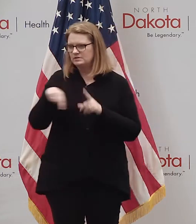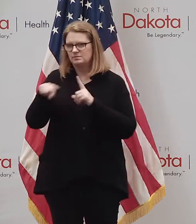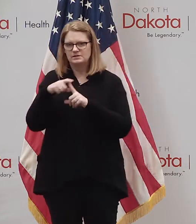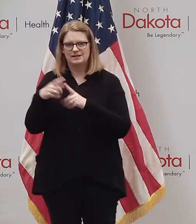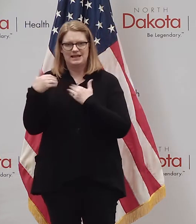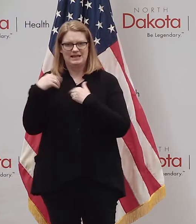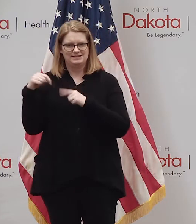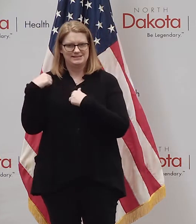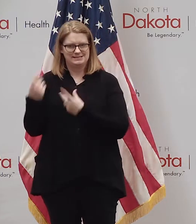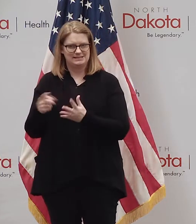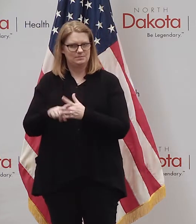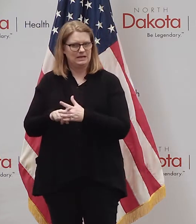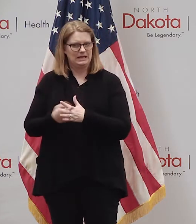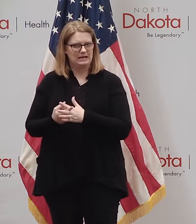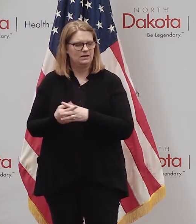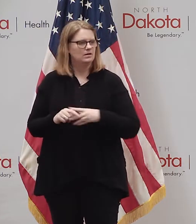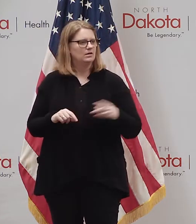had?